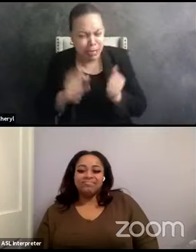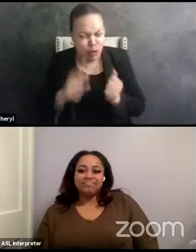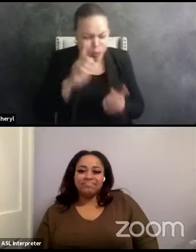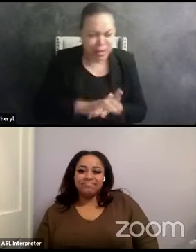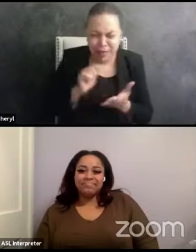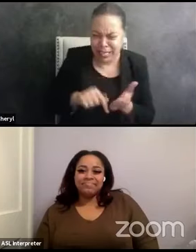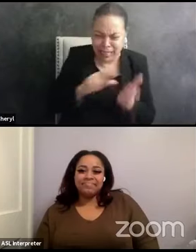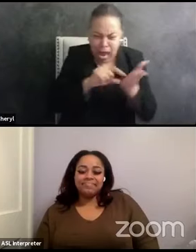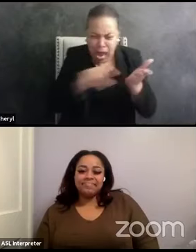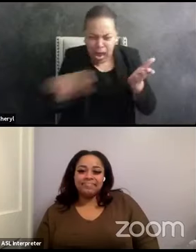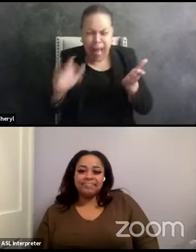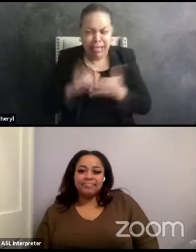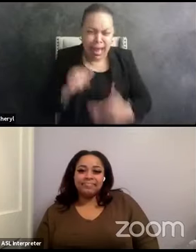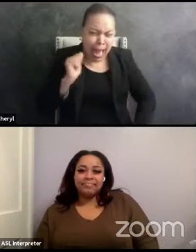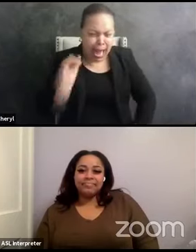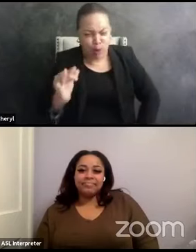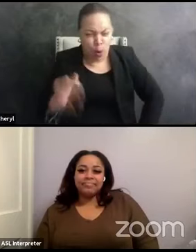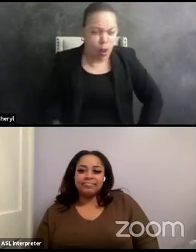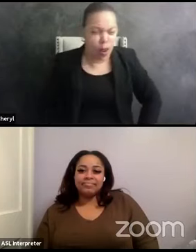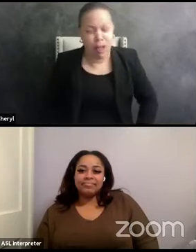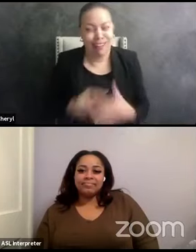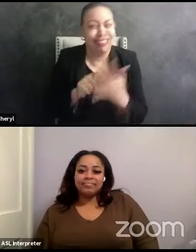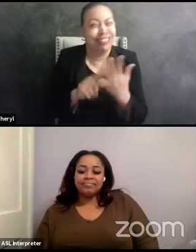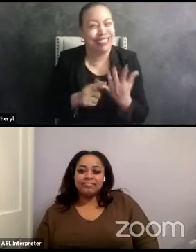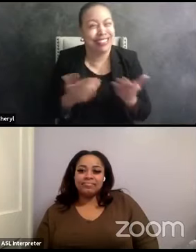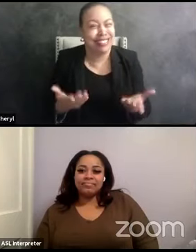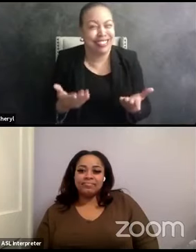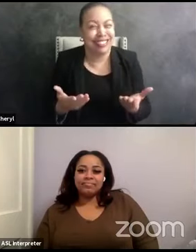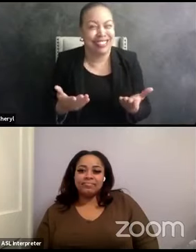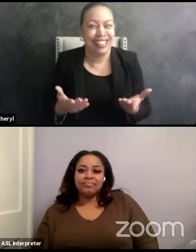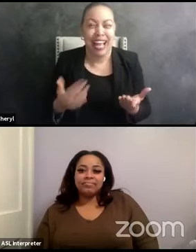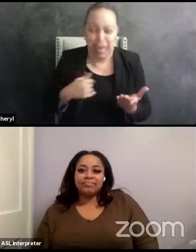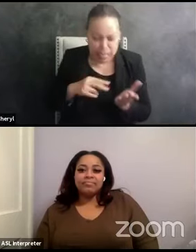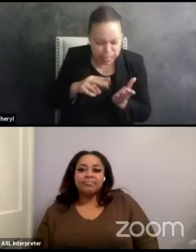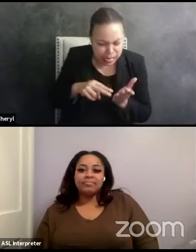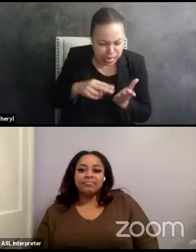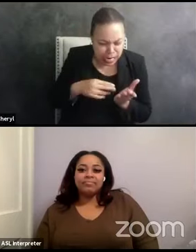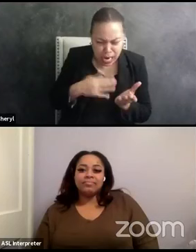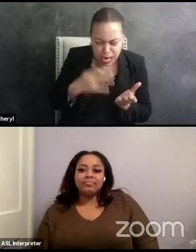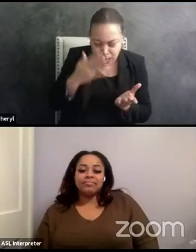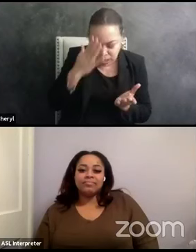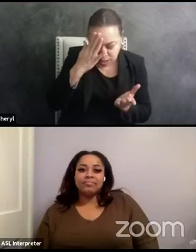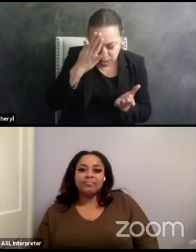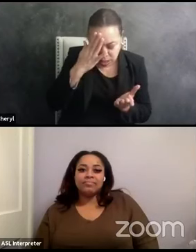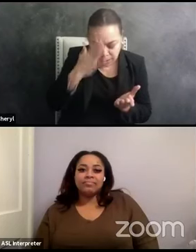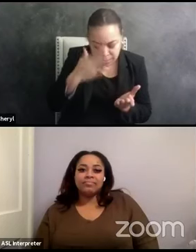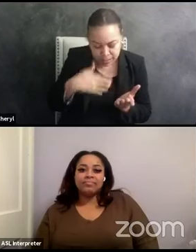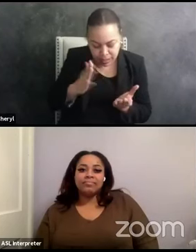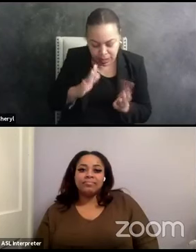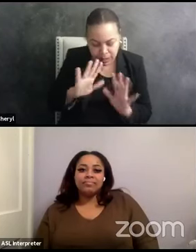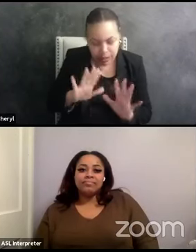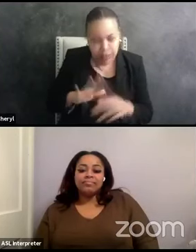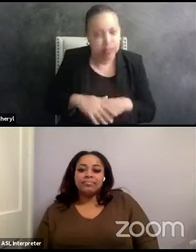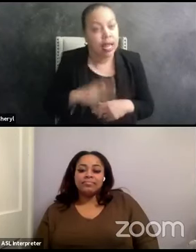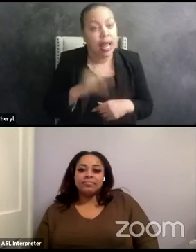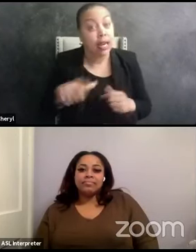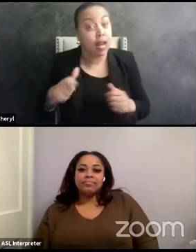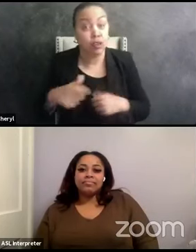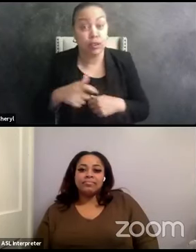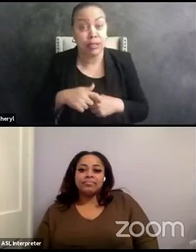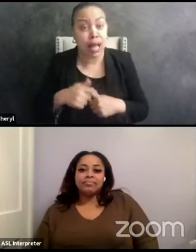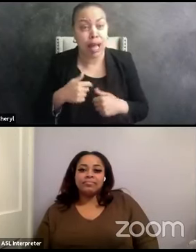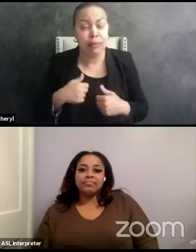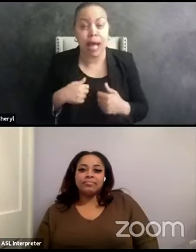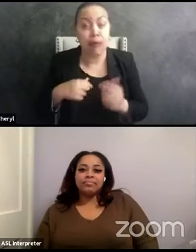highlight, be like, this asshole, and you're just sitting there like, oh my goodness. And there were times where it was really, I'm just sitting there